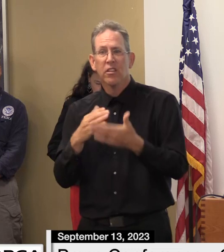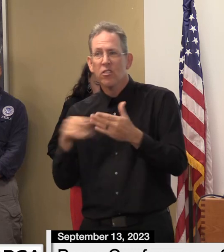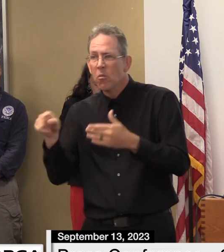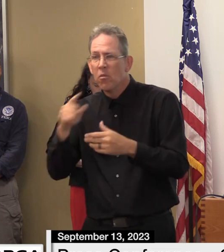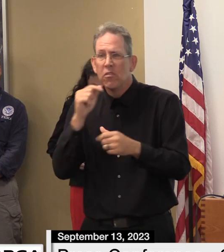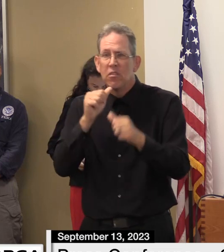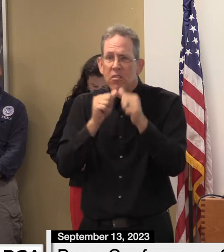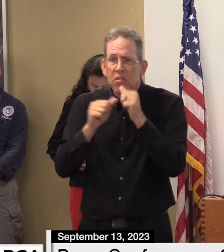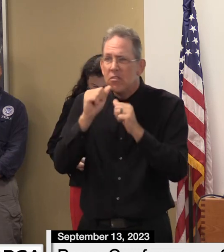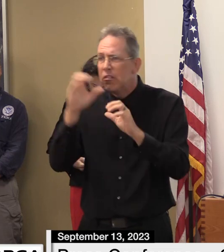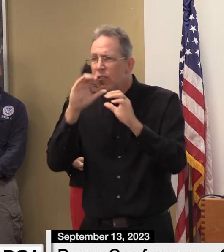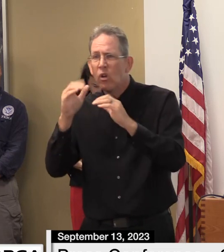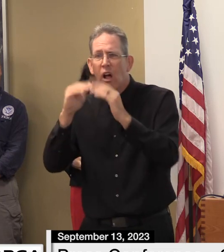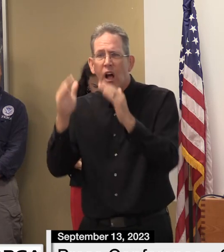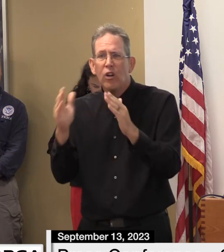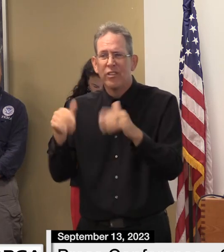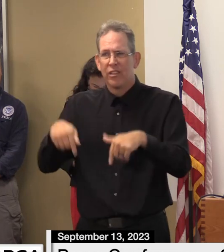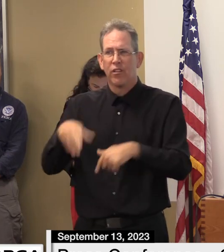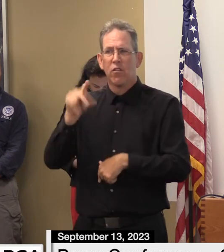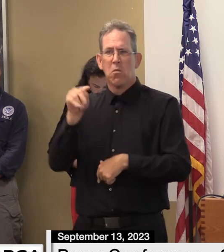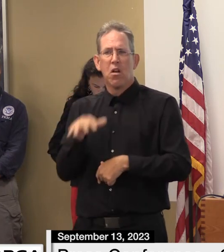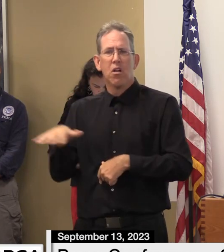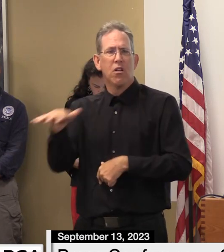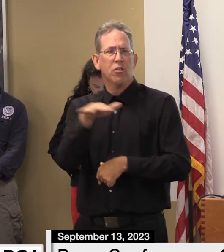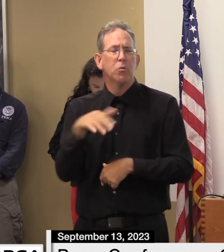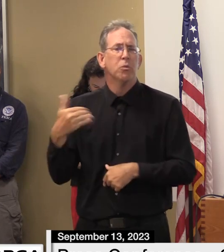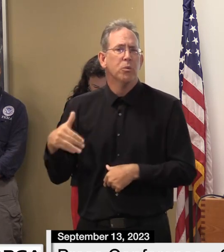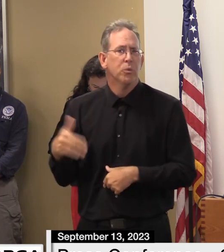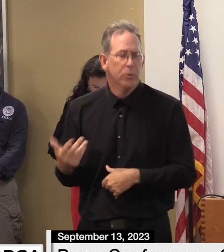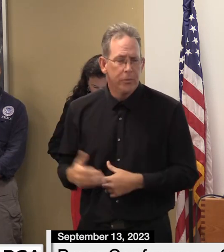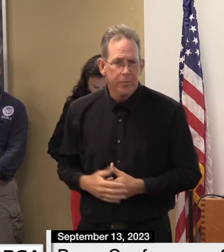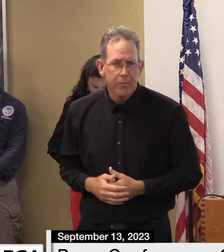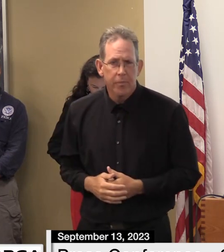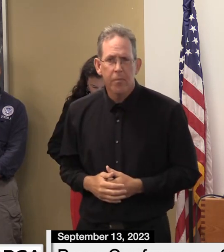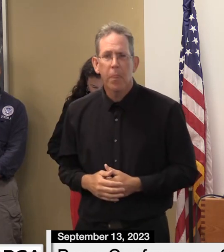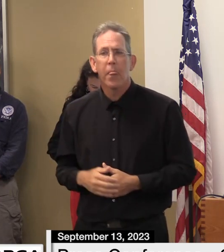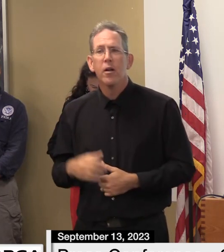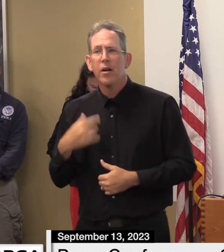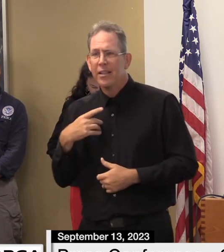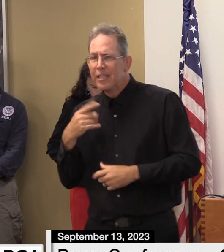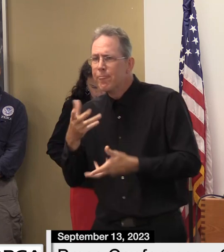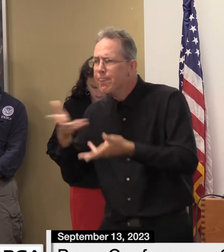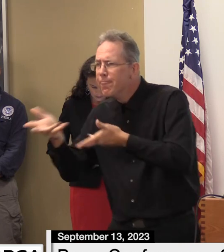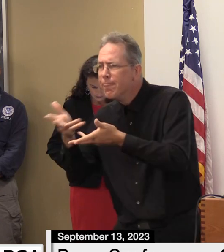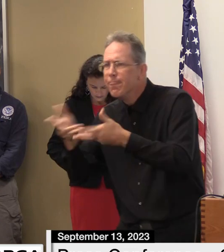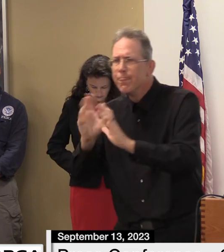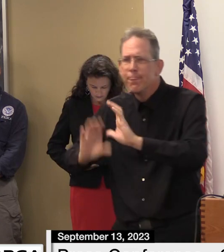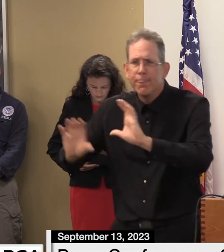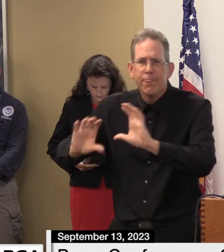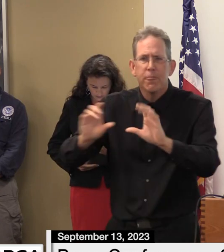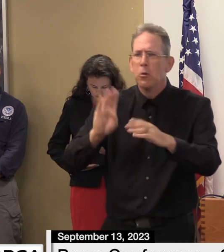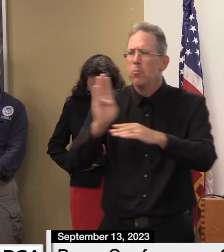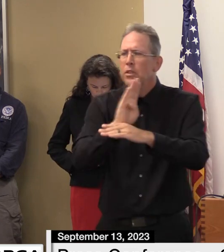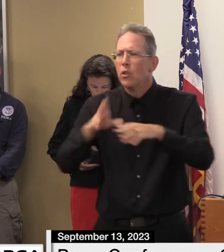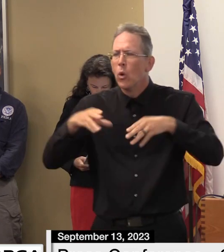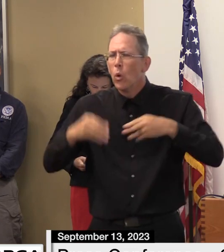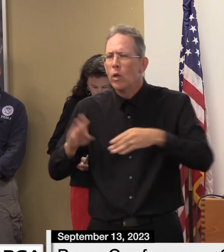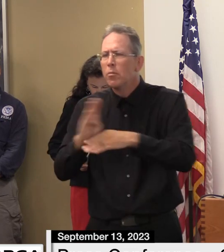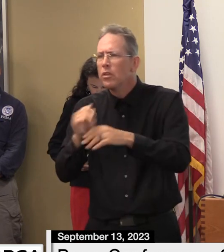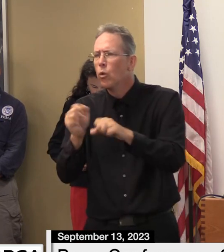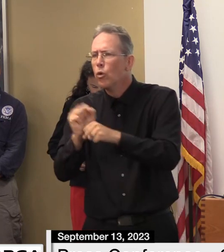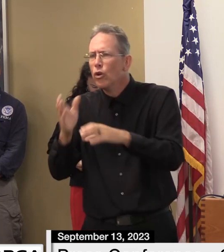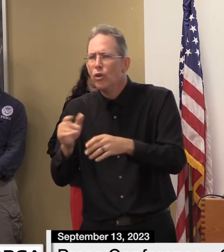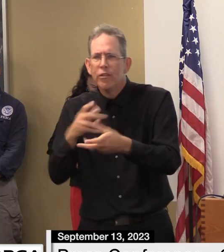housing in Vermont. I know when I talk to businesses all across Vermont, they talk about housing being their number